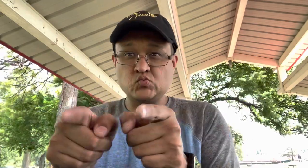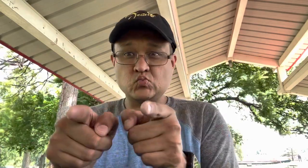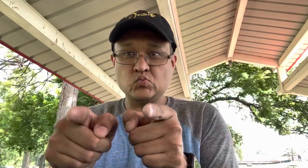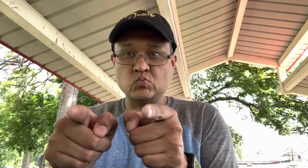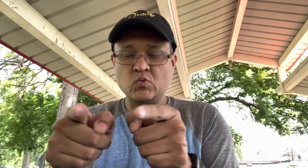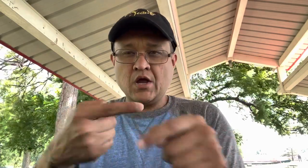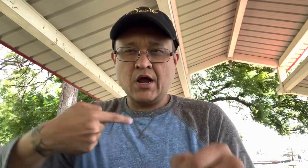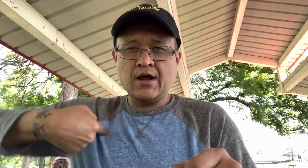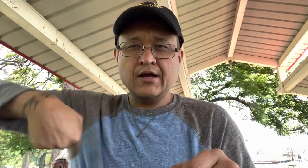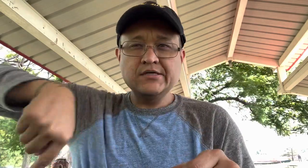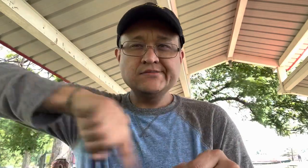us